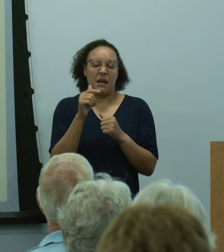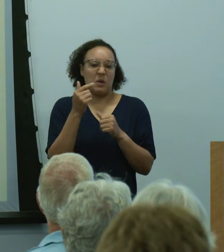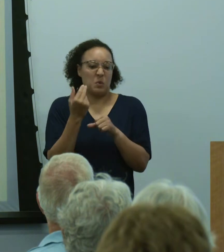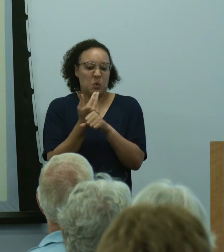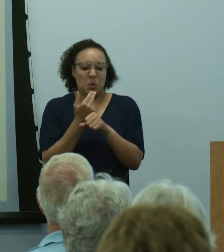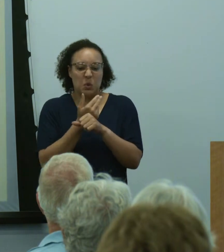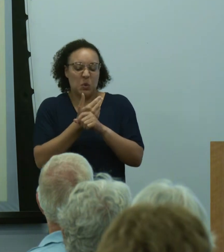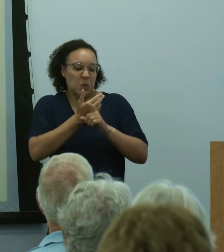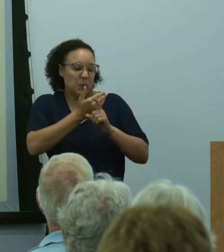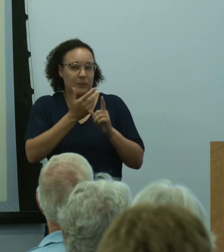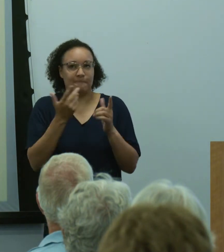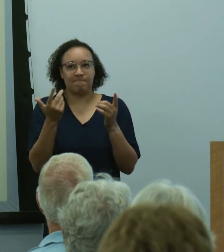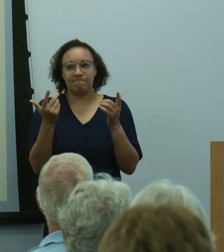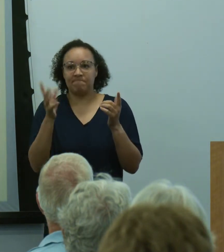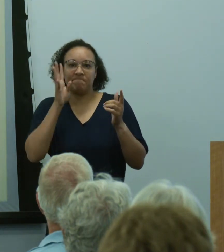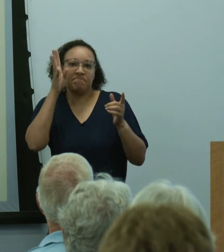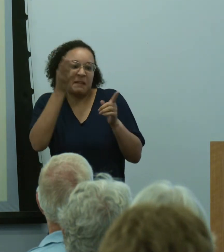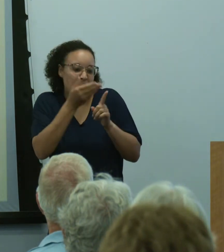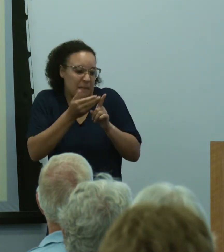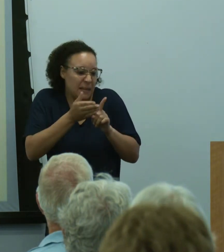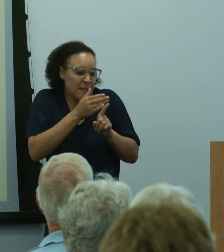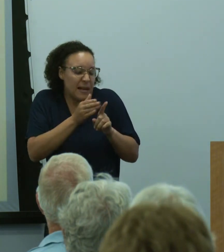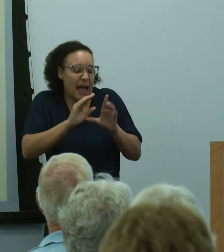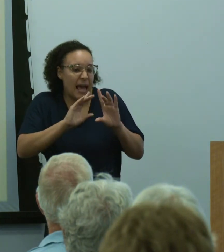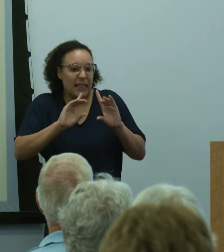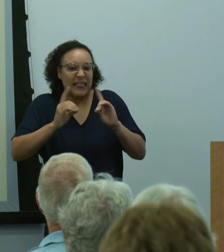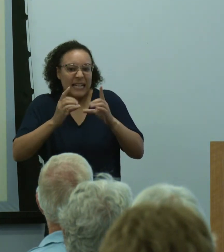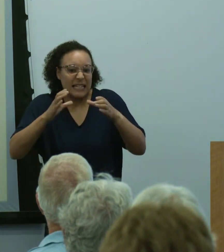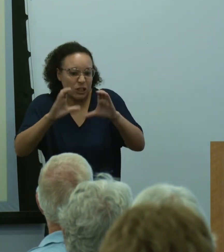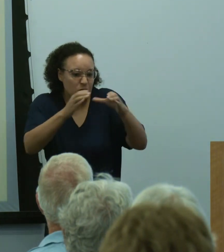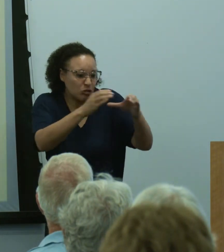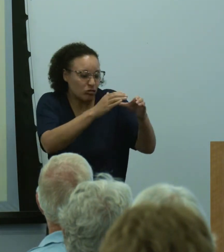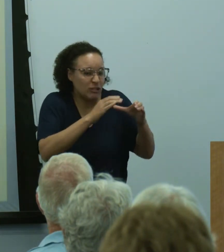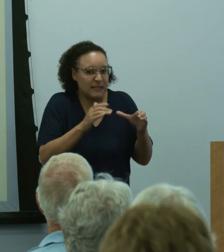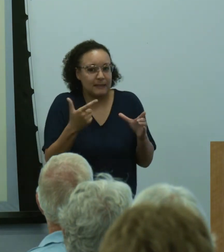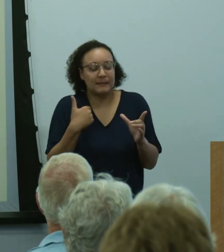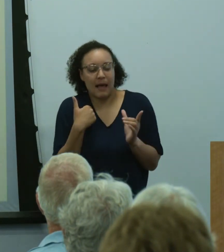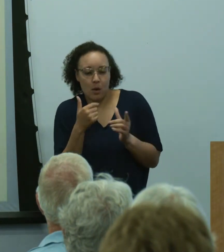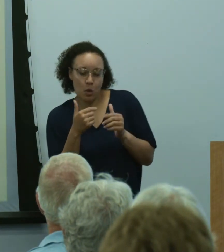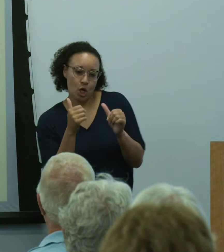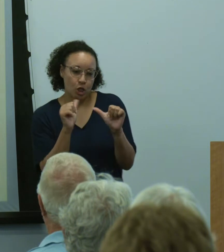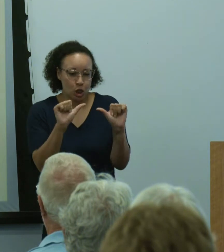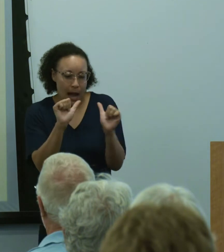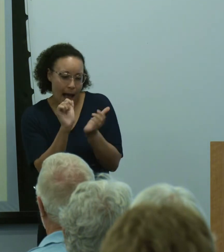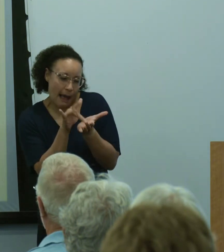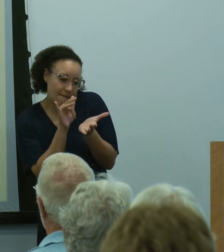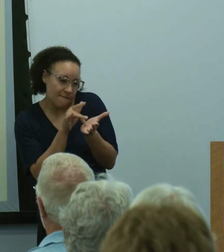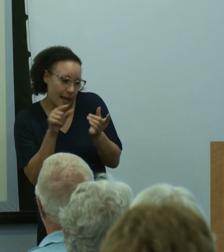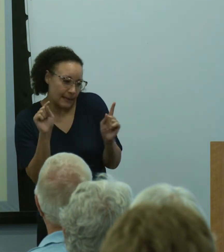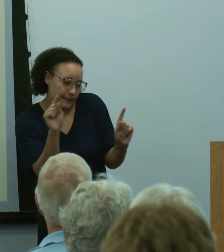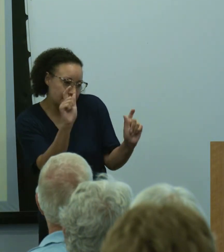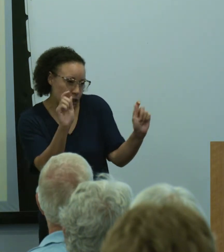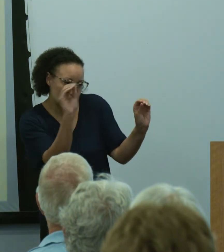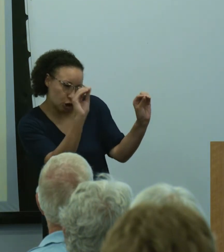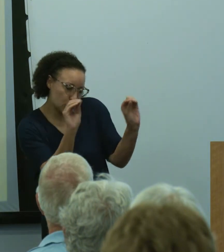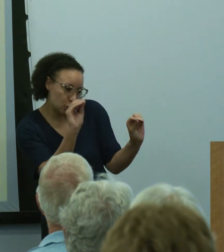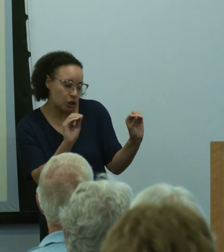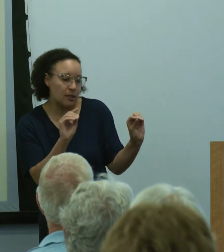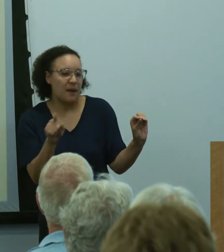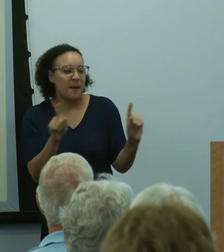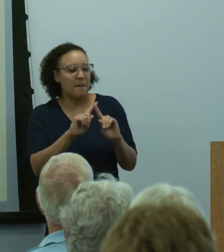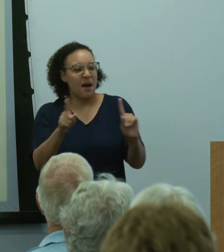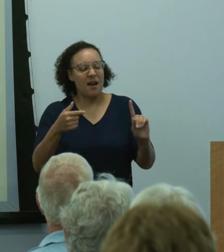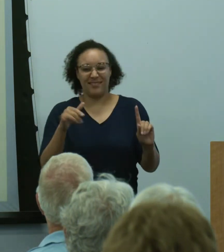manipulation of the districts if they could work them to their advantage. It was done. So, but it was sort of a guessing